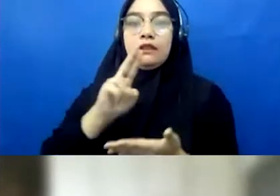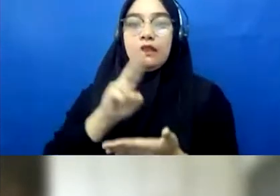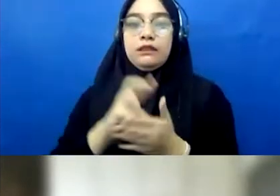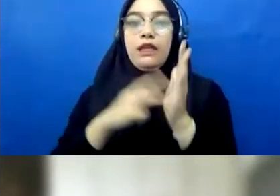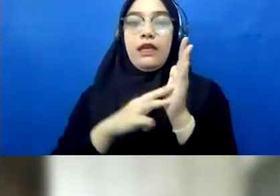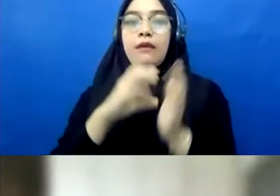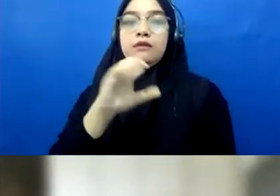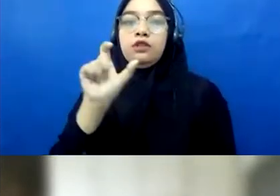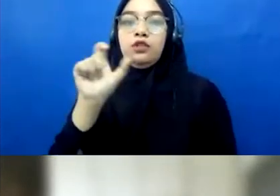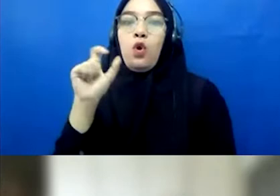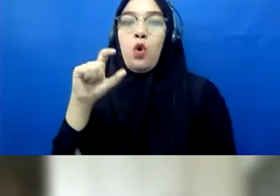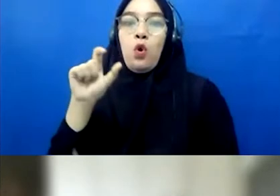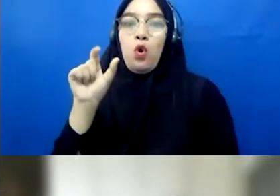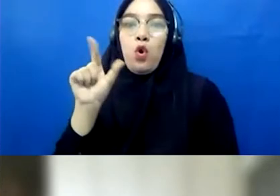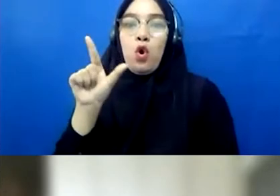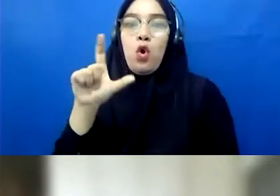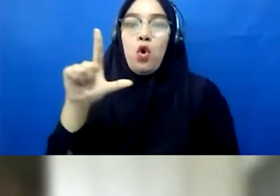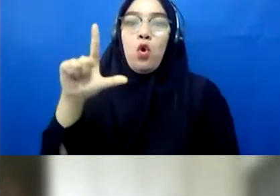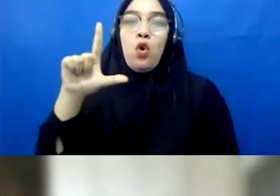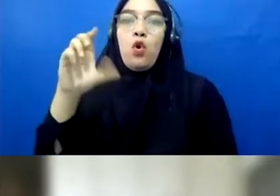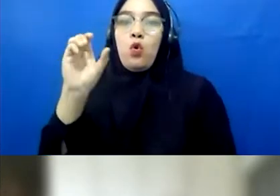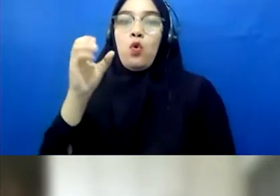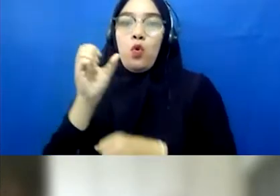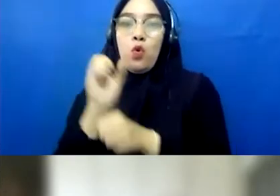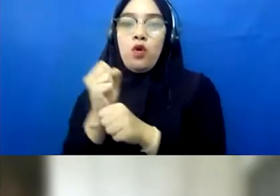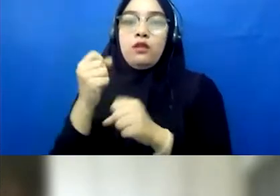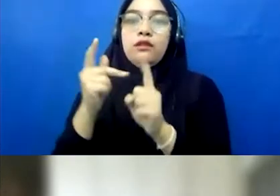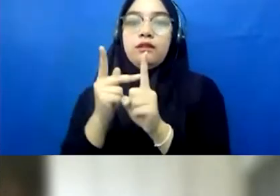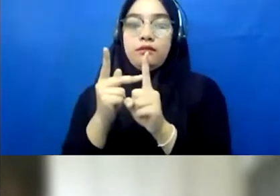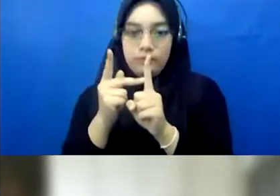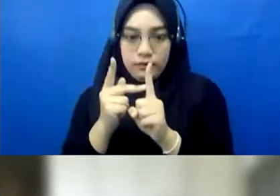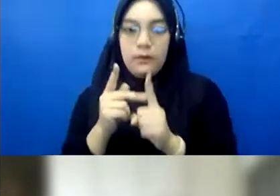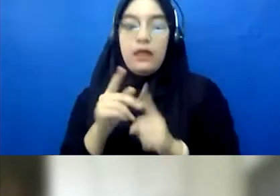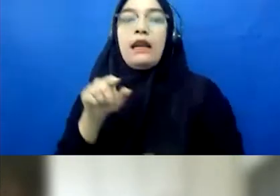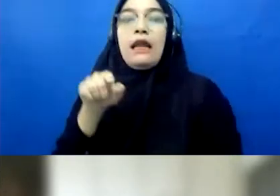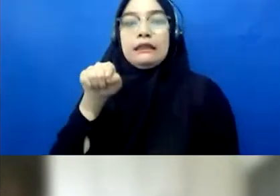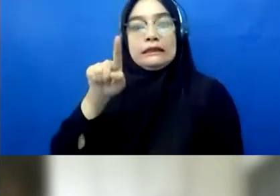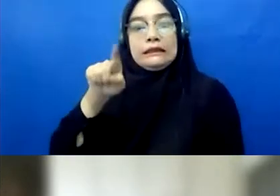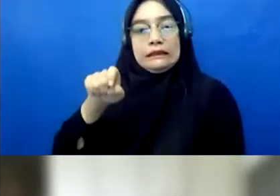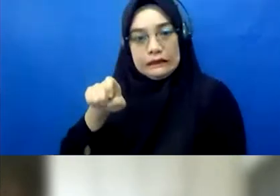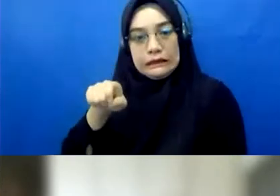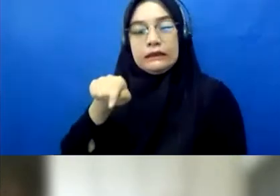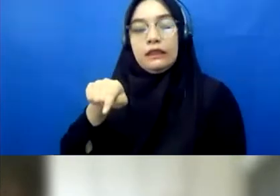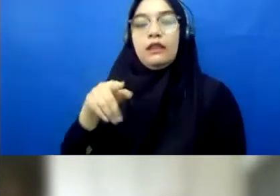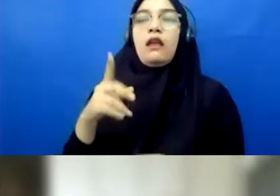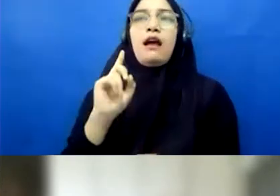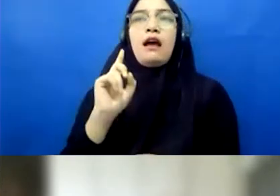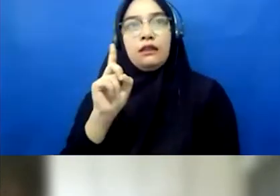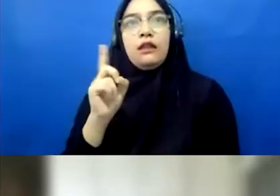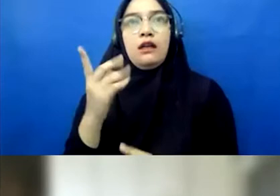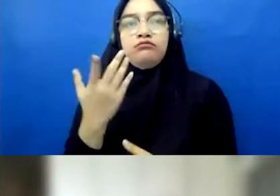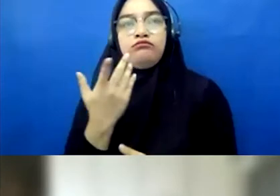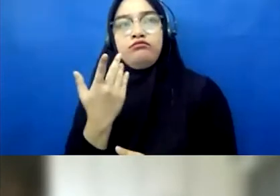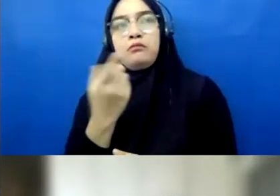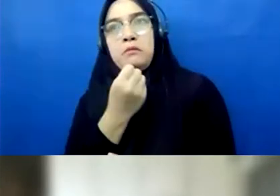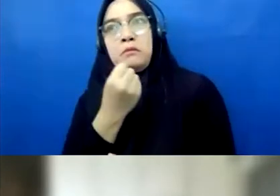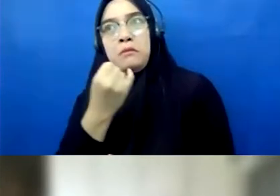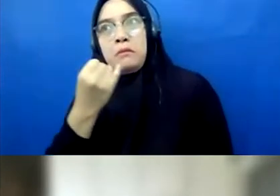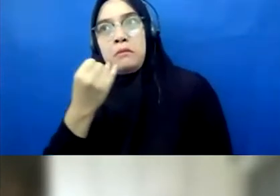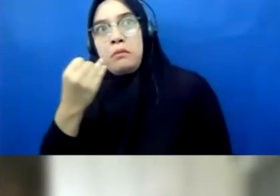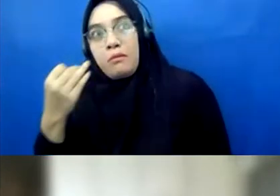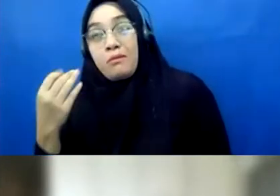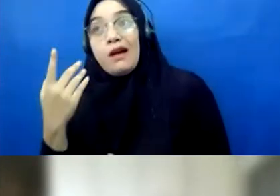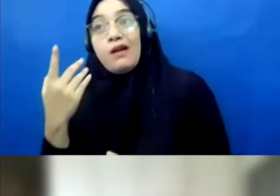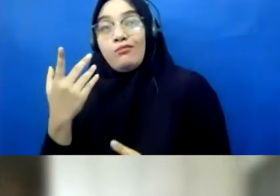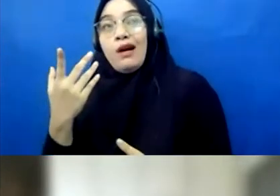I-46. Now, depending on the nature and scope of the task, he will select a team from some of the finest, most experienced